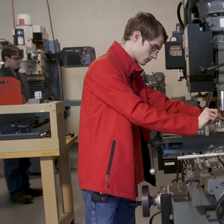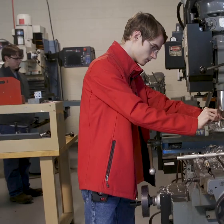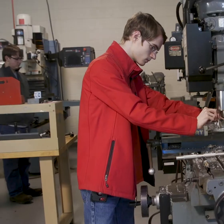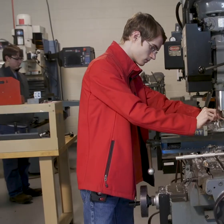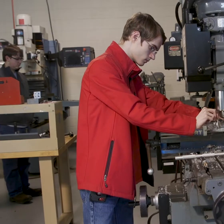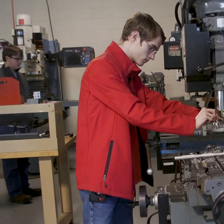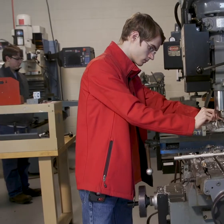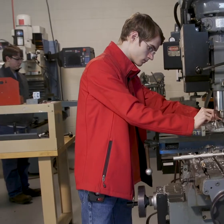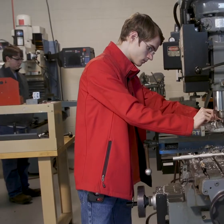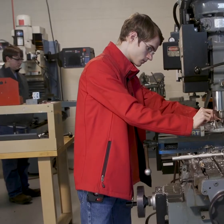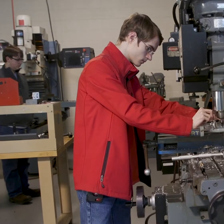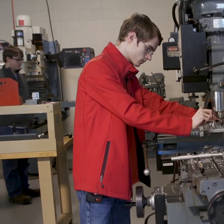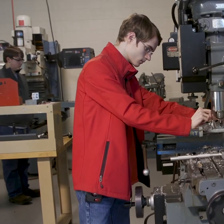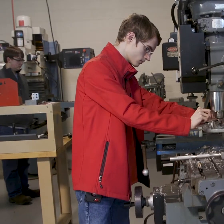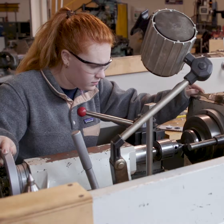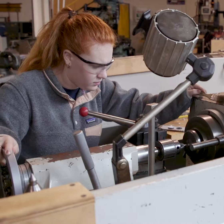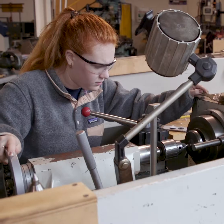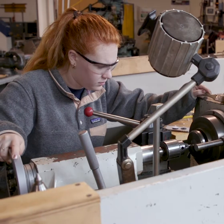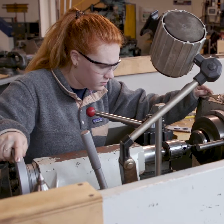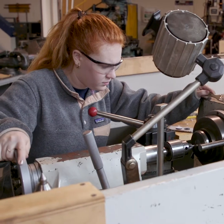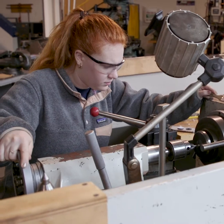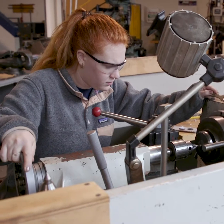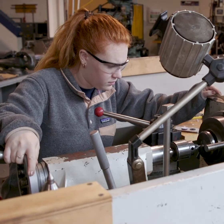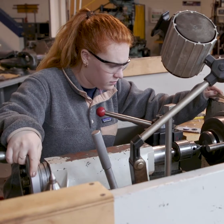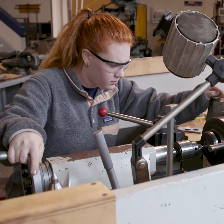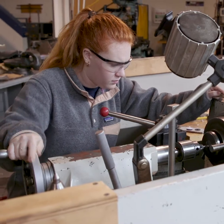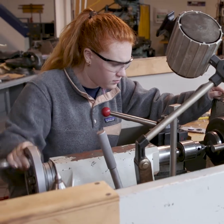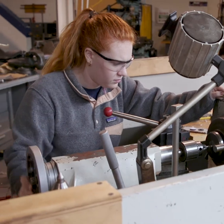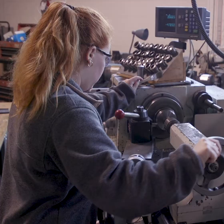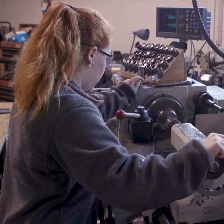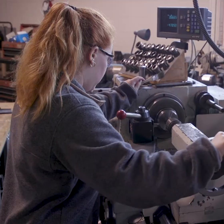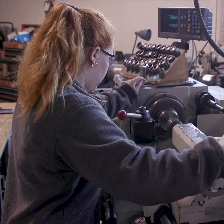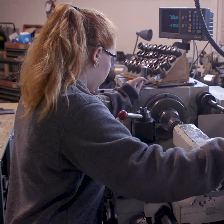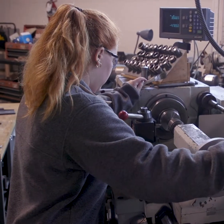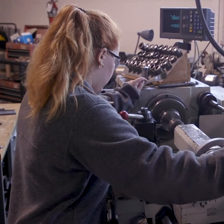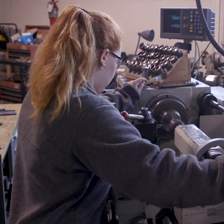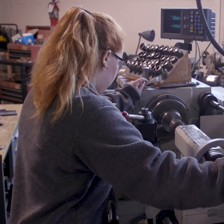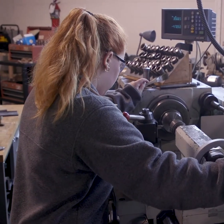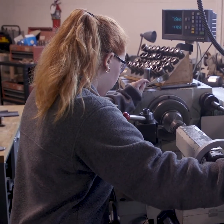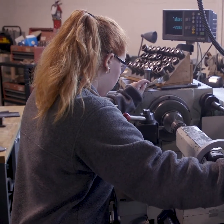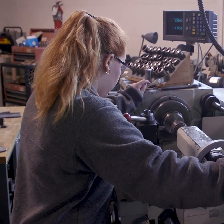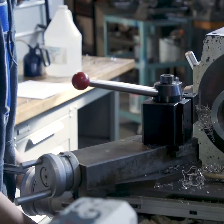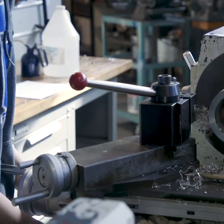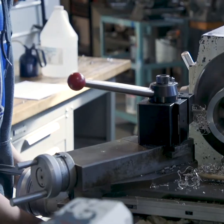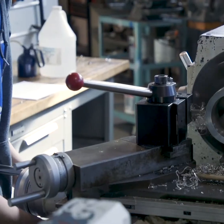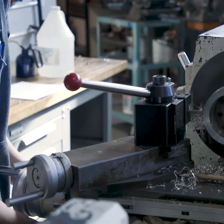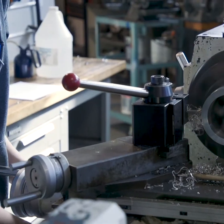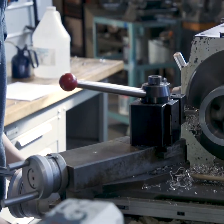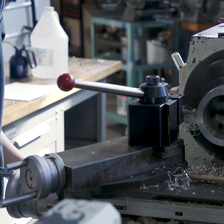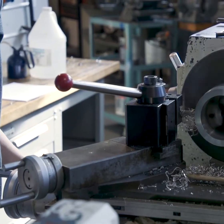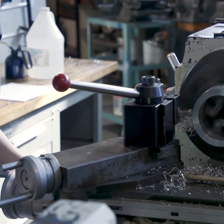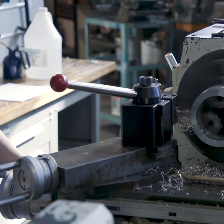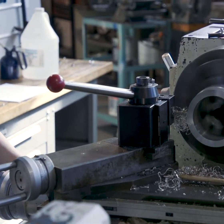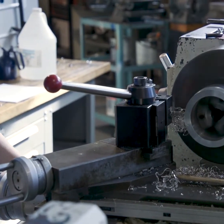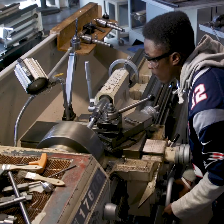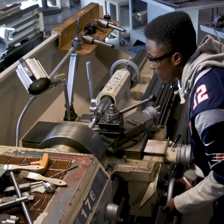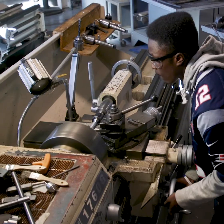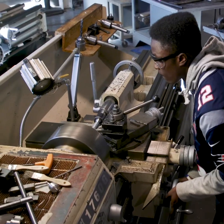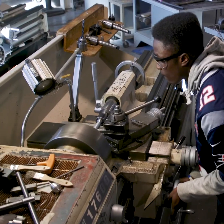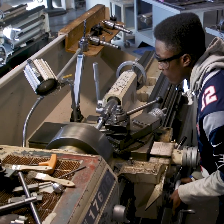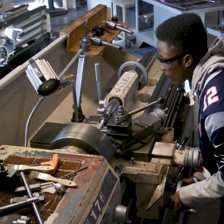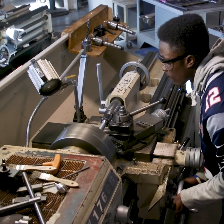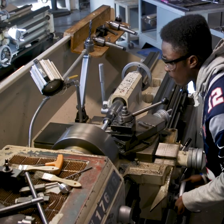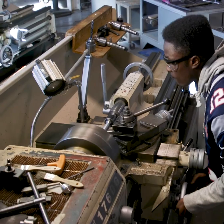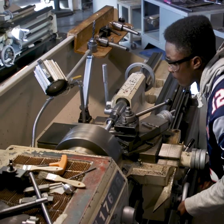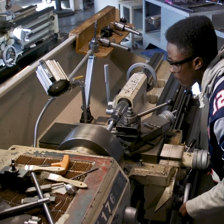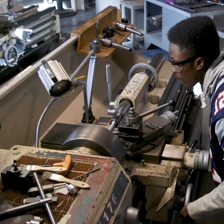here. That's a way for them to show their interest and belief in what we are trying to accomplish here. So